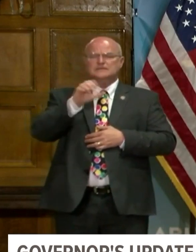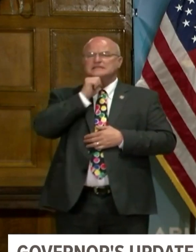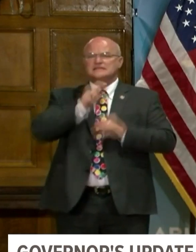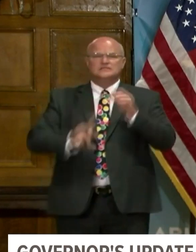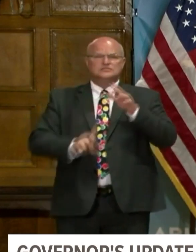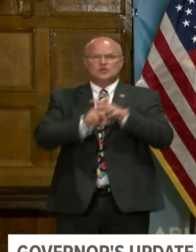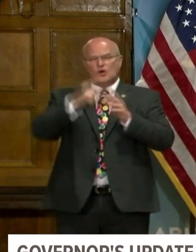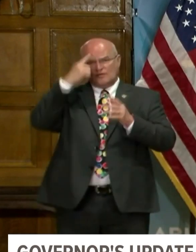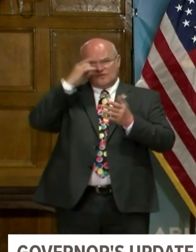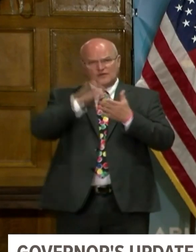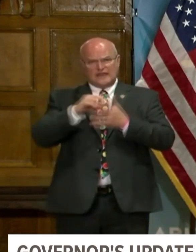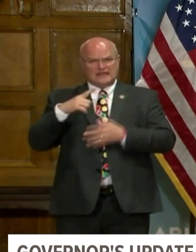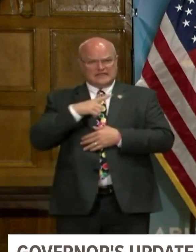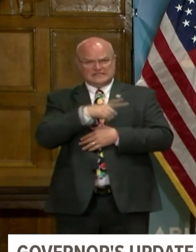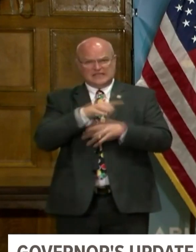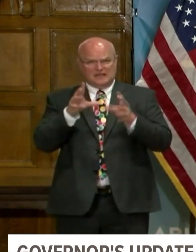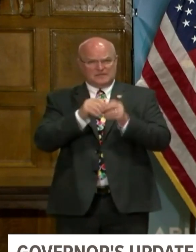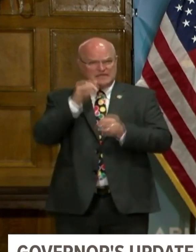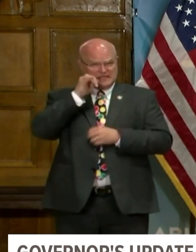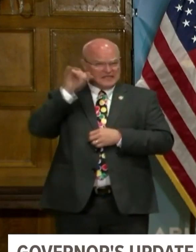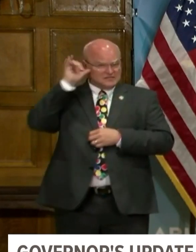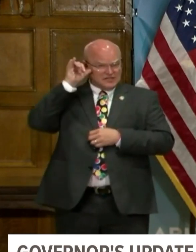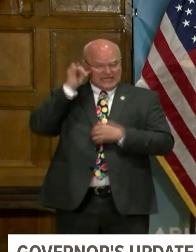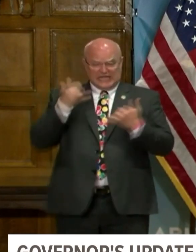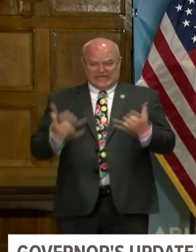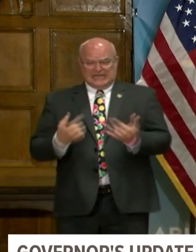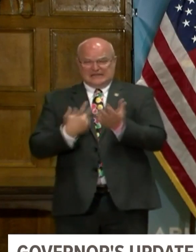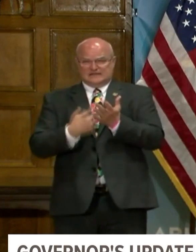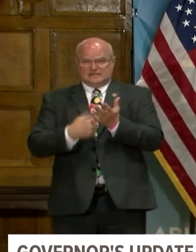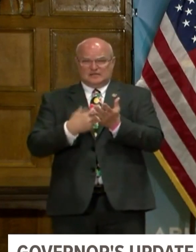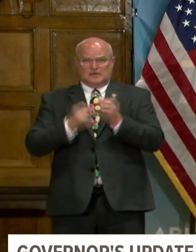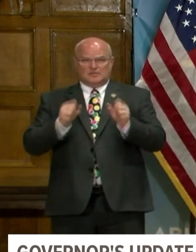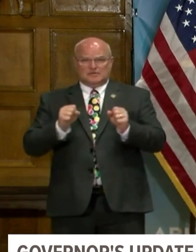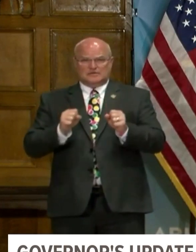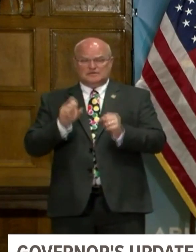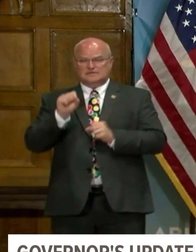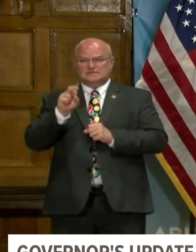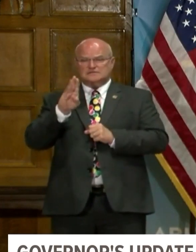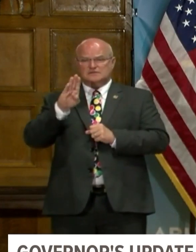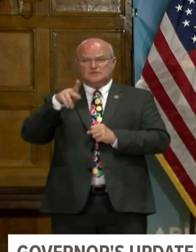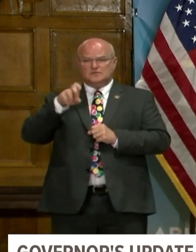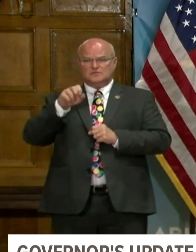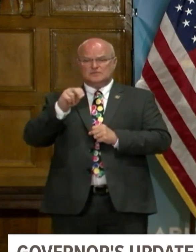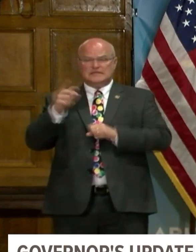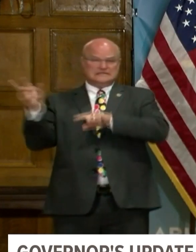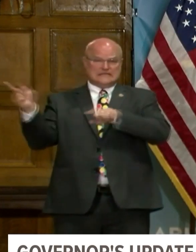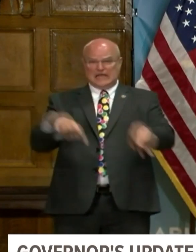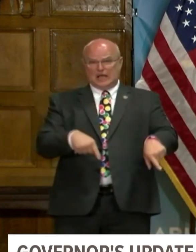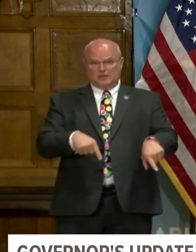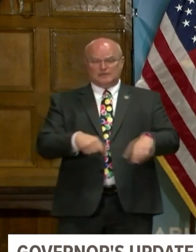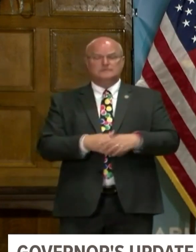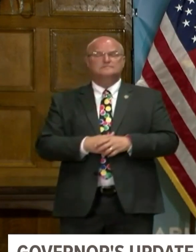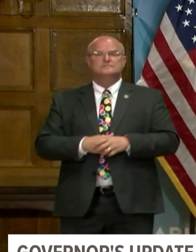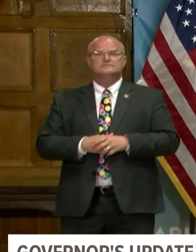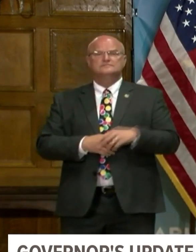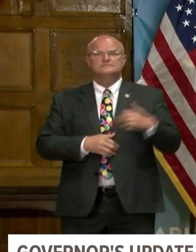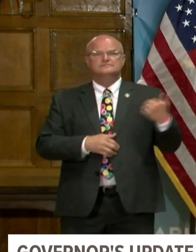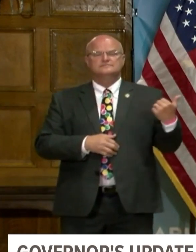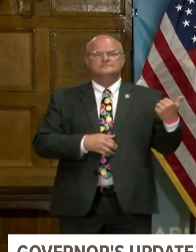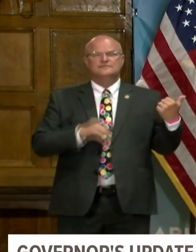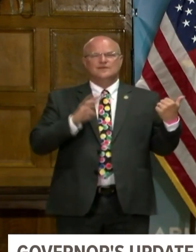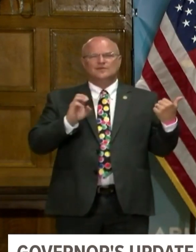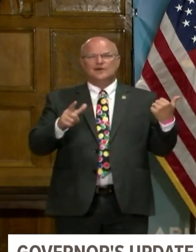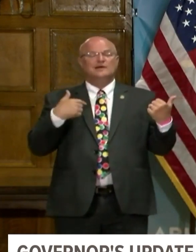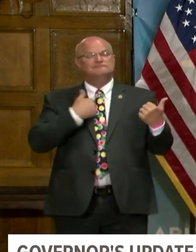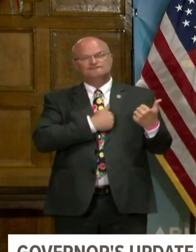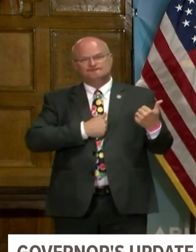for that legislative meeting yesterday, and now they're talking about potentially issuing subpoenas for them to come? Well, you